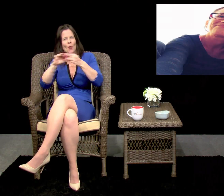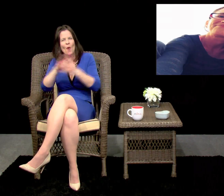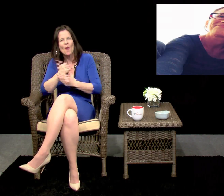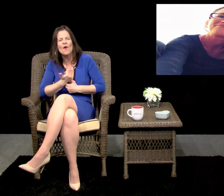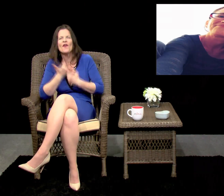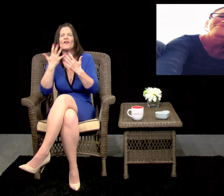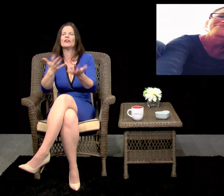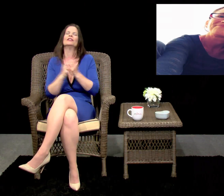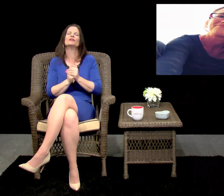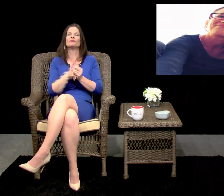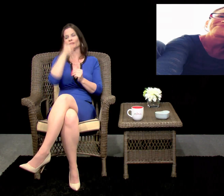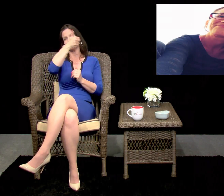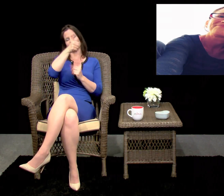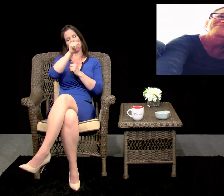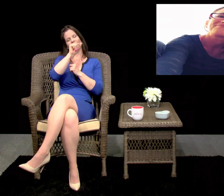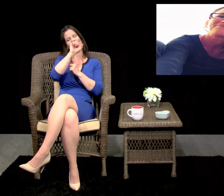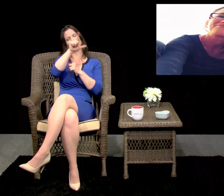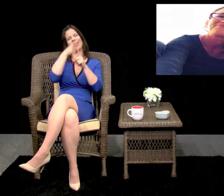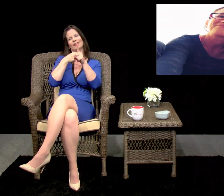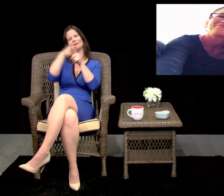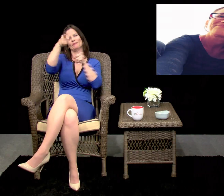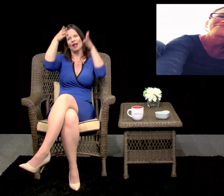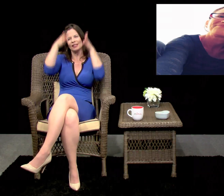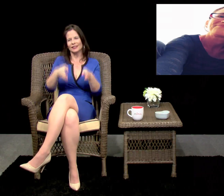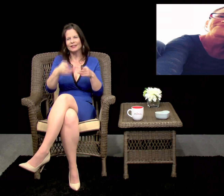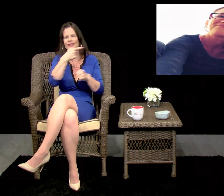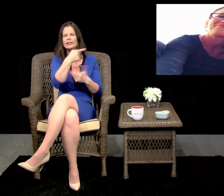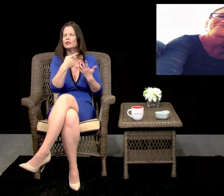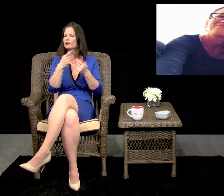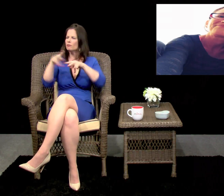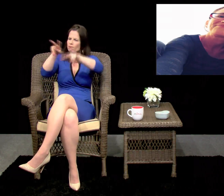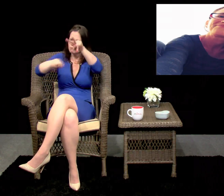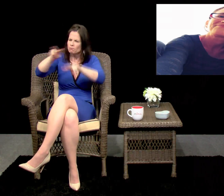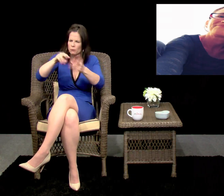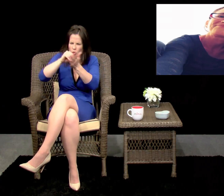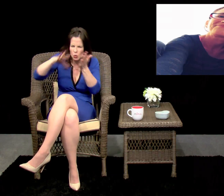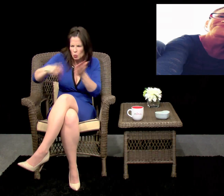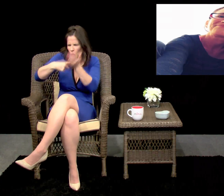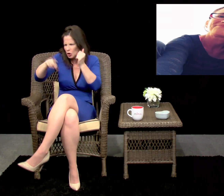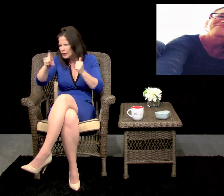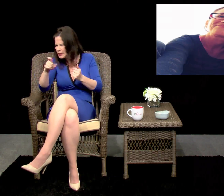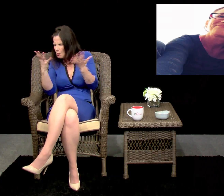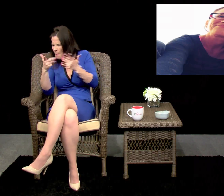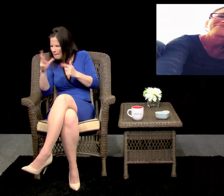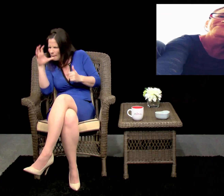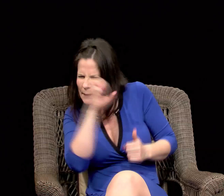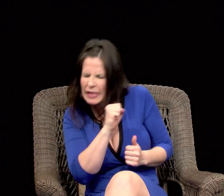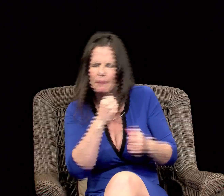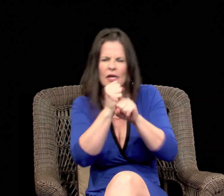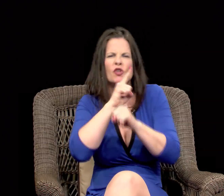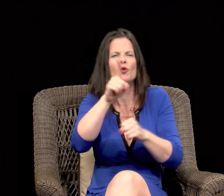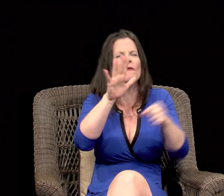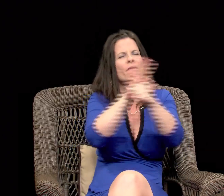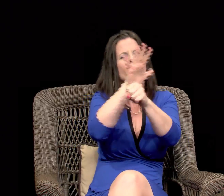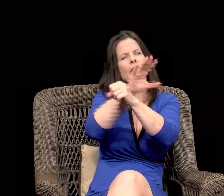well. She tells ASL stories and she majors in American Sign Language.